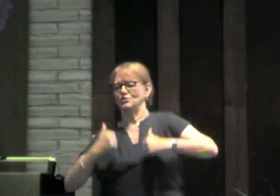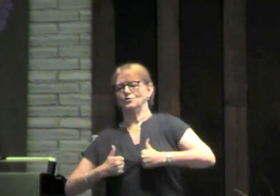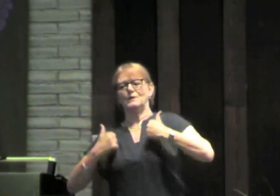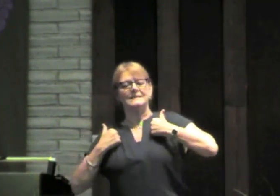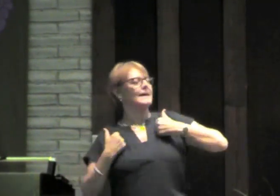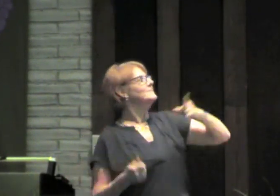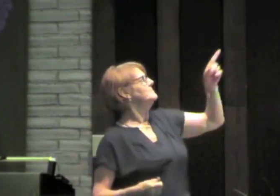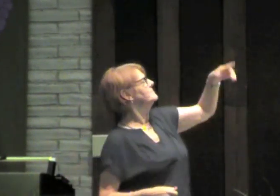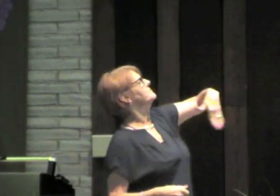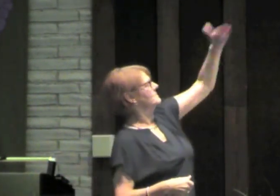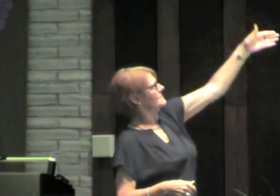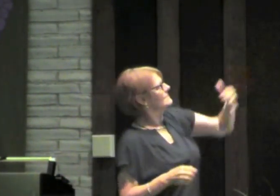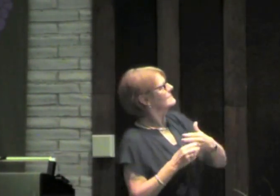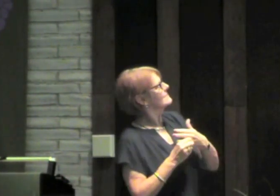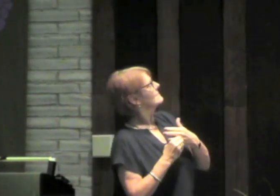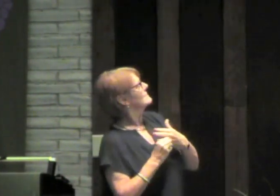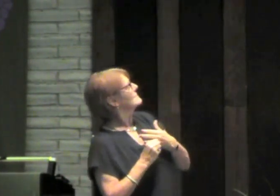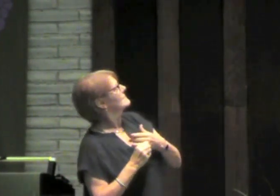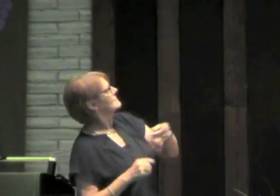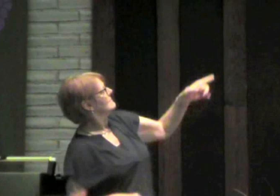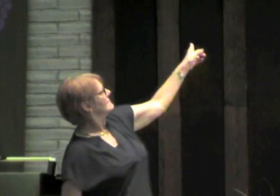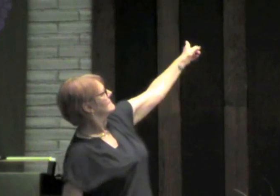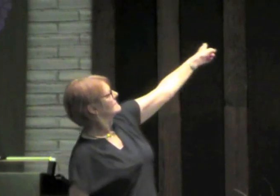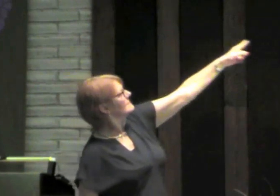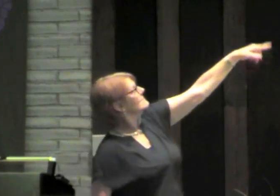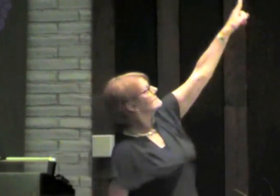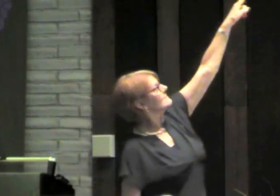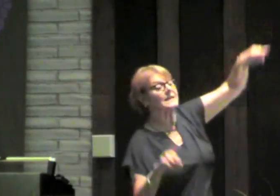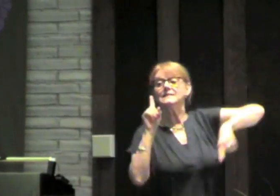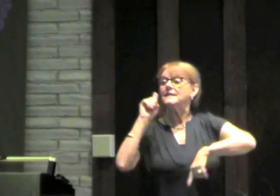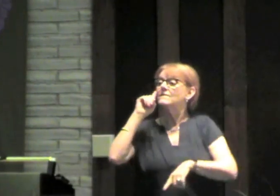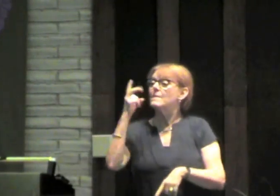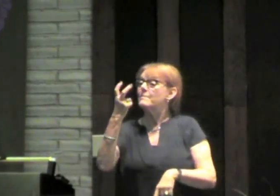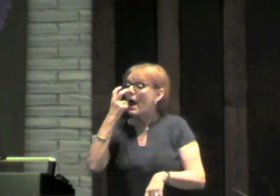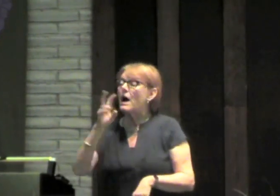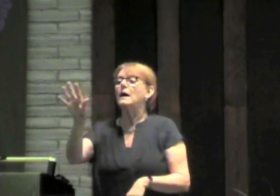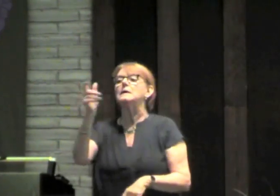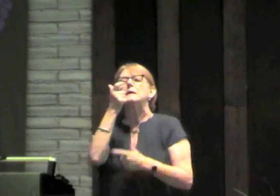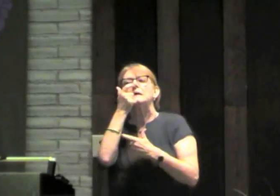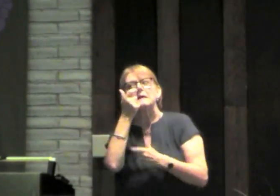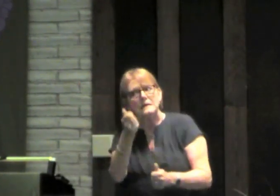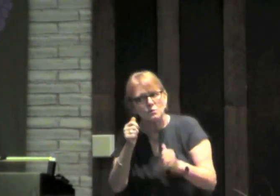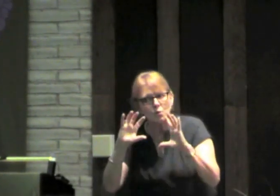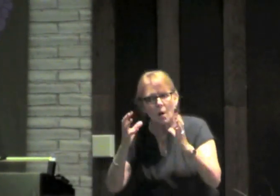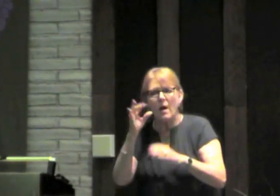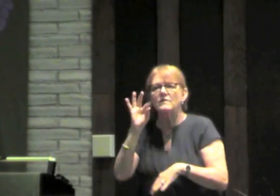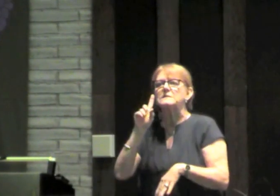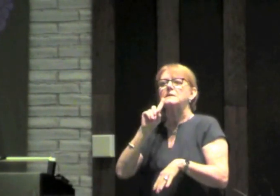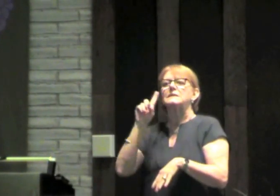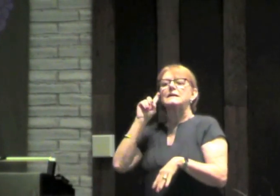young guide is our Tel Aviv guide, or driver. Now here we are at the deaf-blind play,